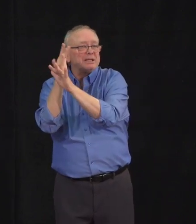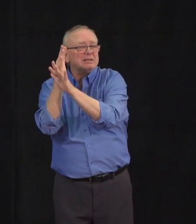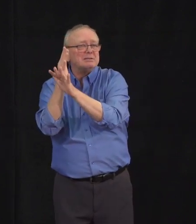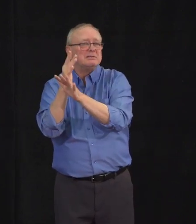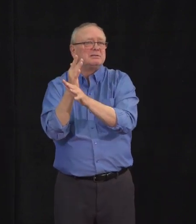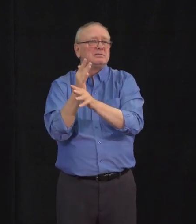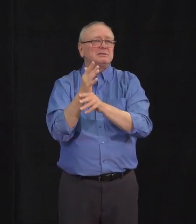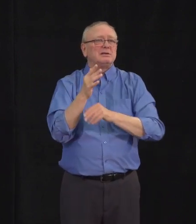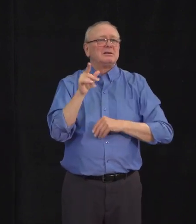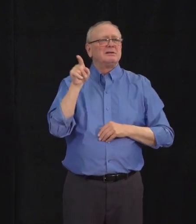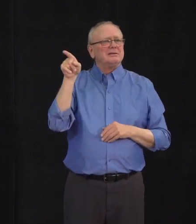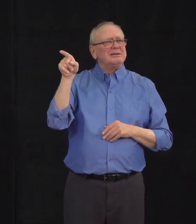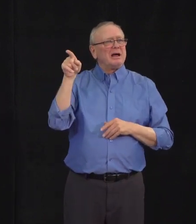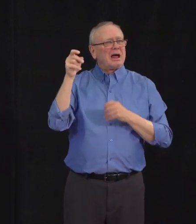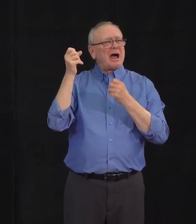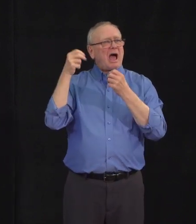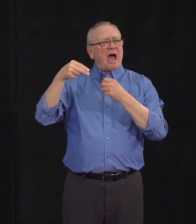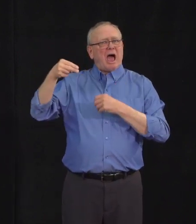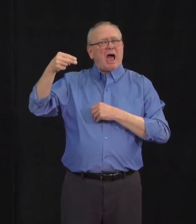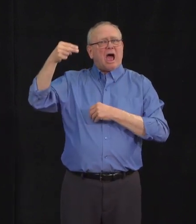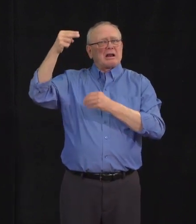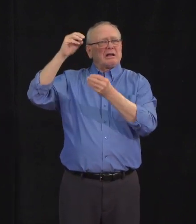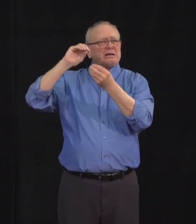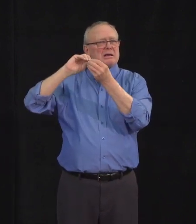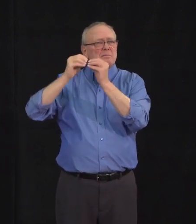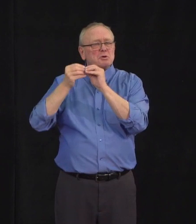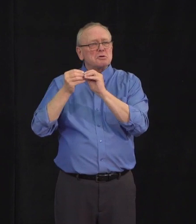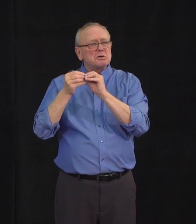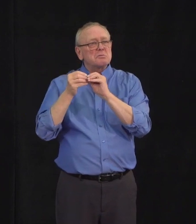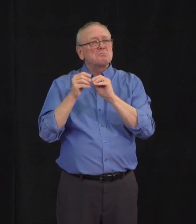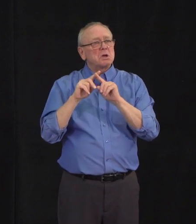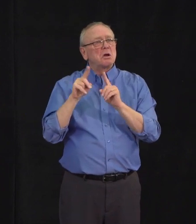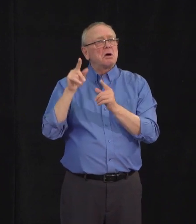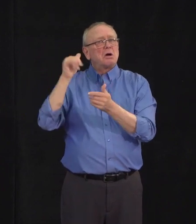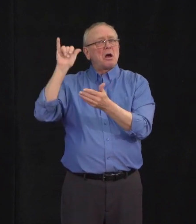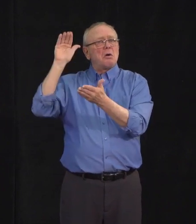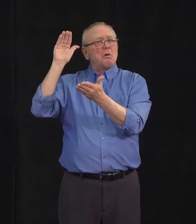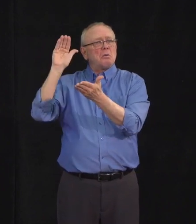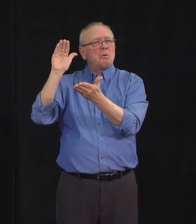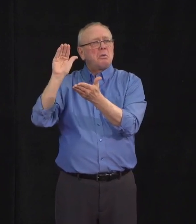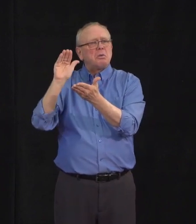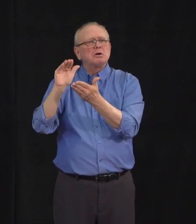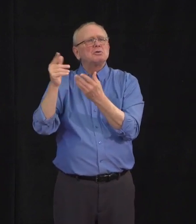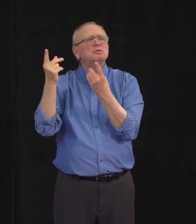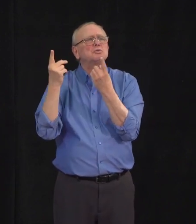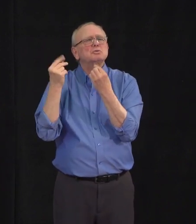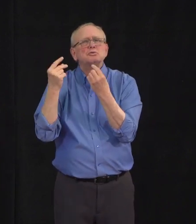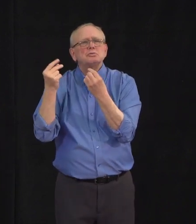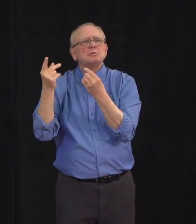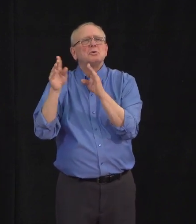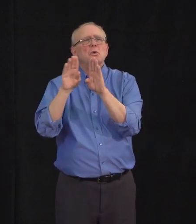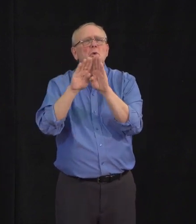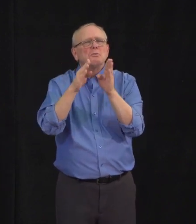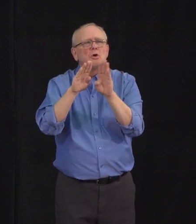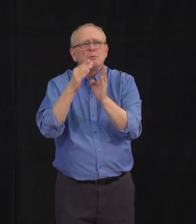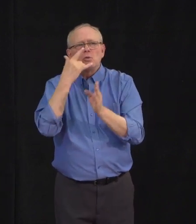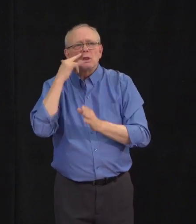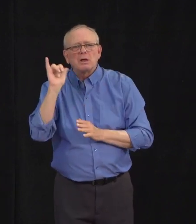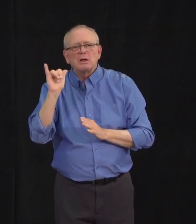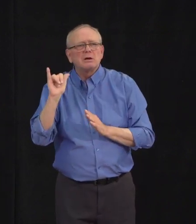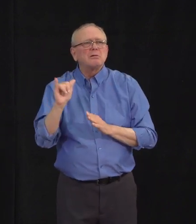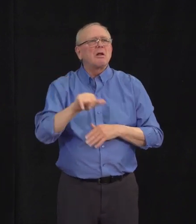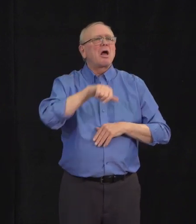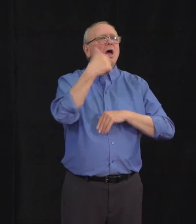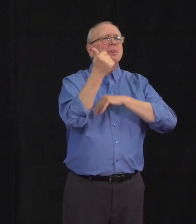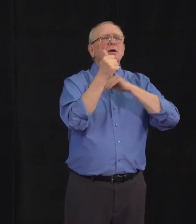had early on, but then also their decisions about reopening. We've looked at analysis that have been done by different organizations around the